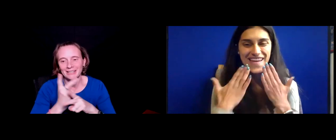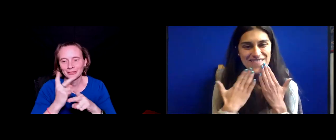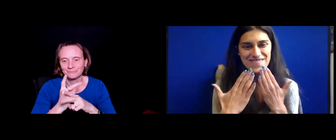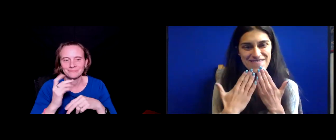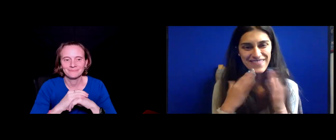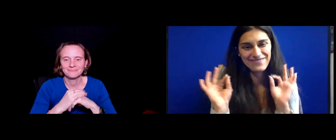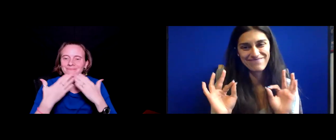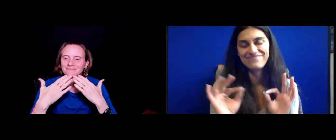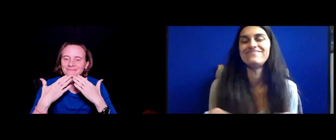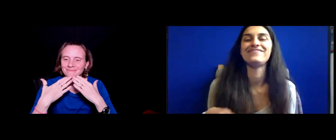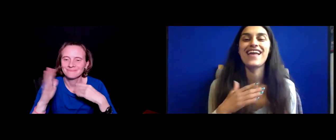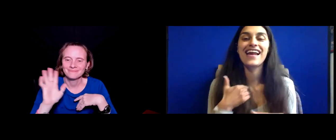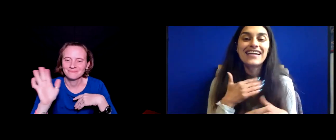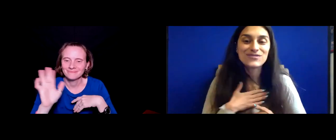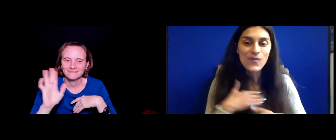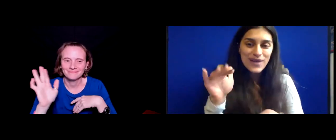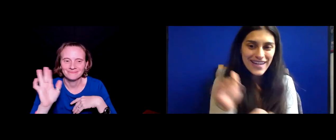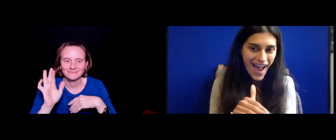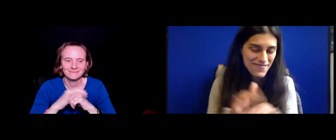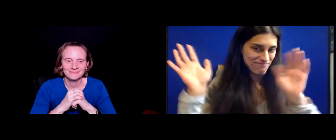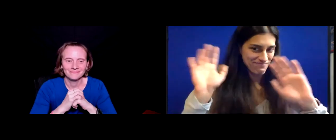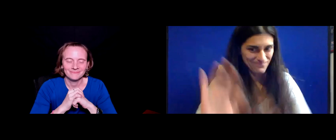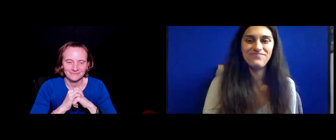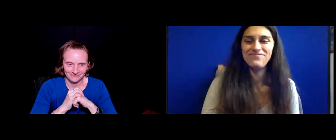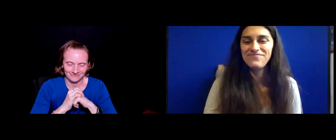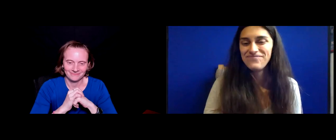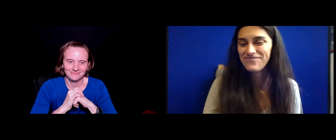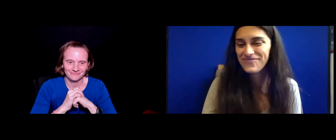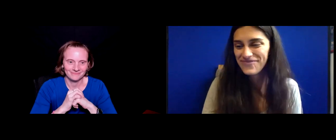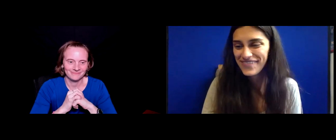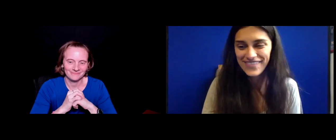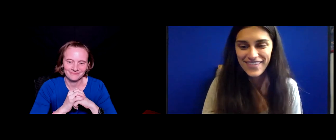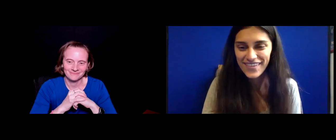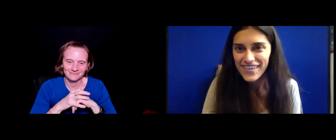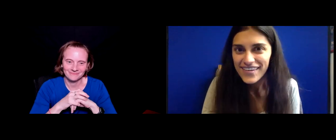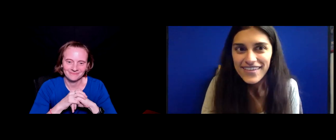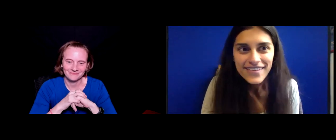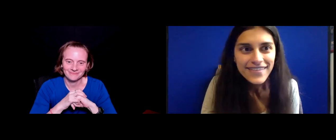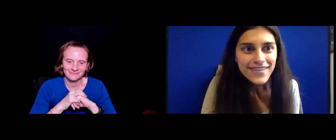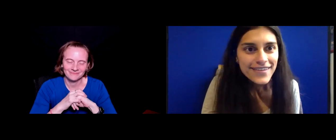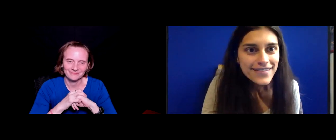wonderful evening. Take good care. Yes, thanks everybody. Have a Bye. wonderful evening. Bye-bye.